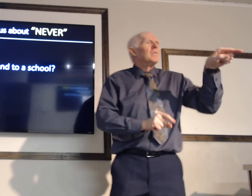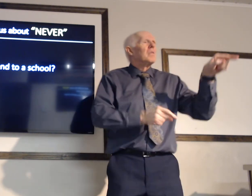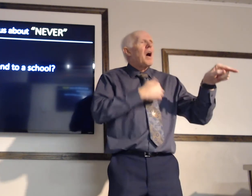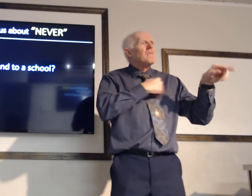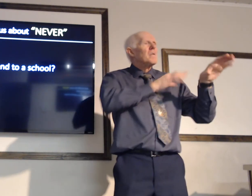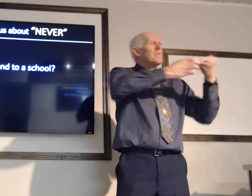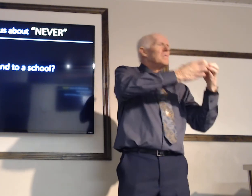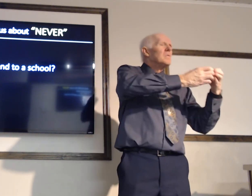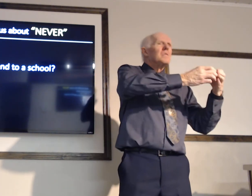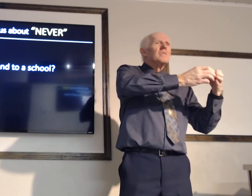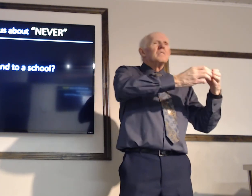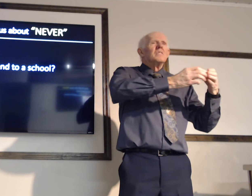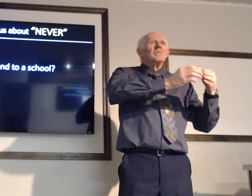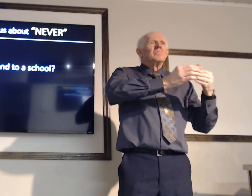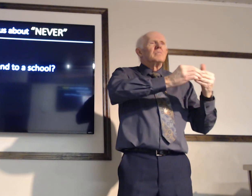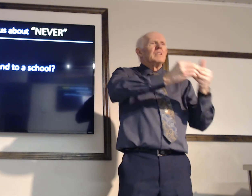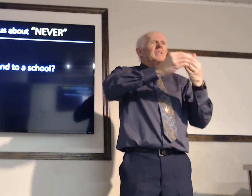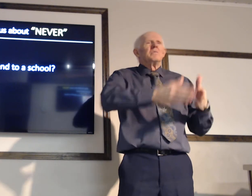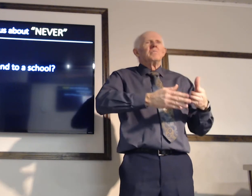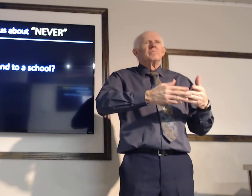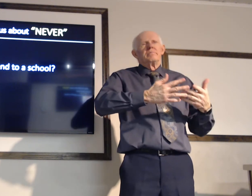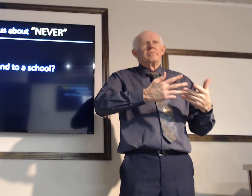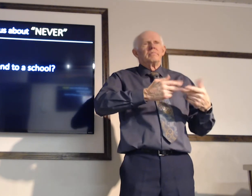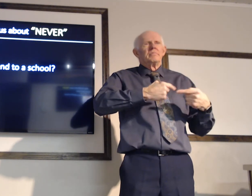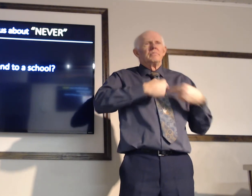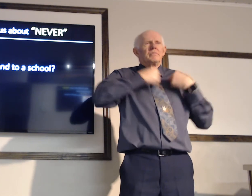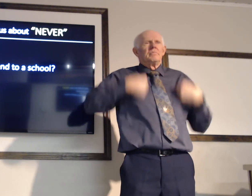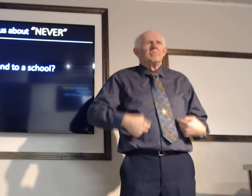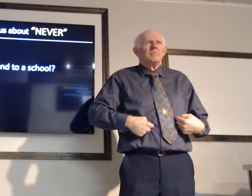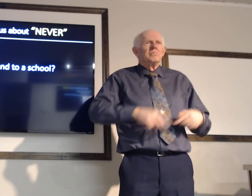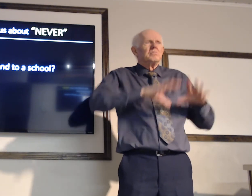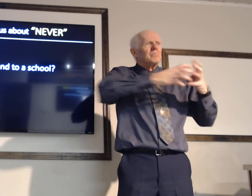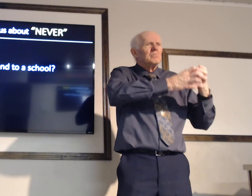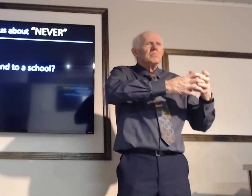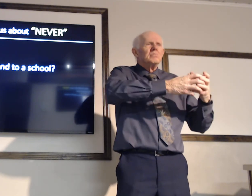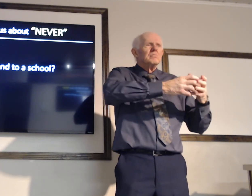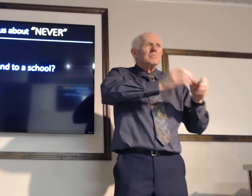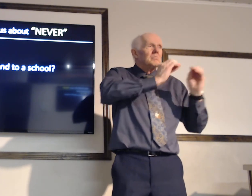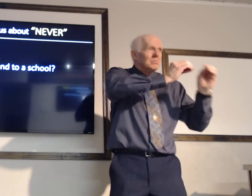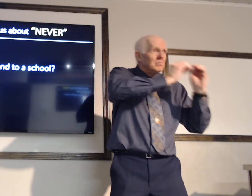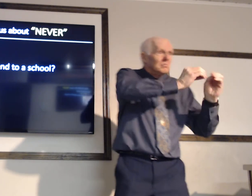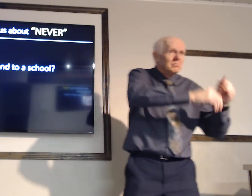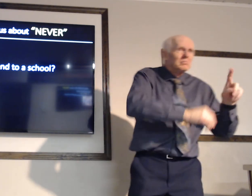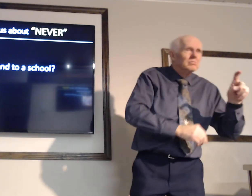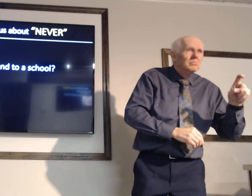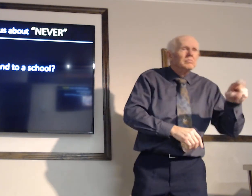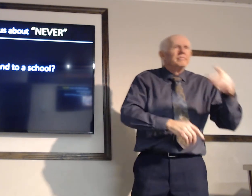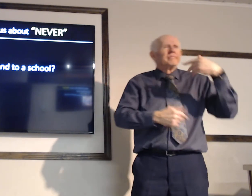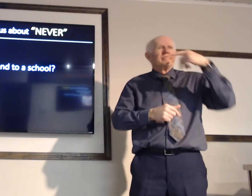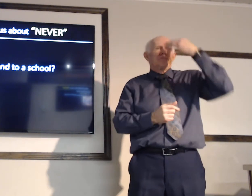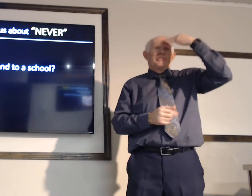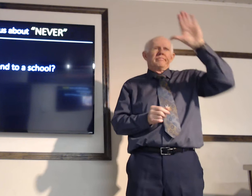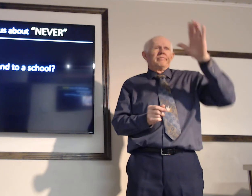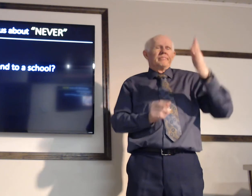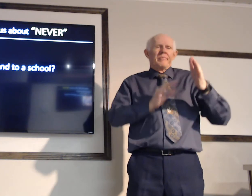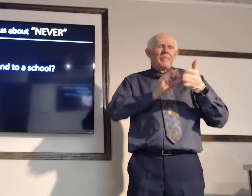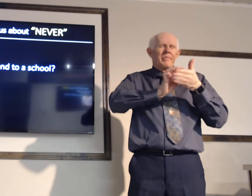Or did he have classes with leaders, priests, and Pharisees that taught? We don't